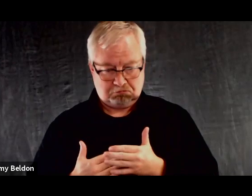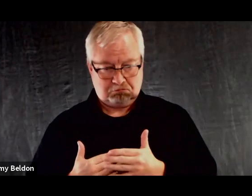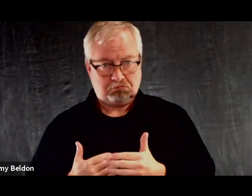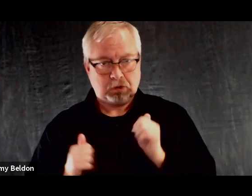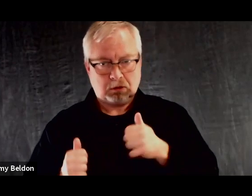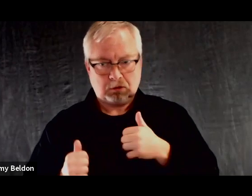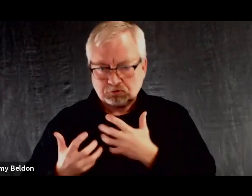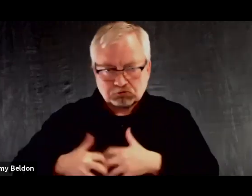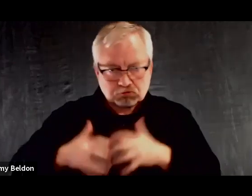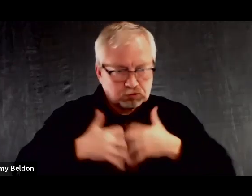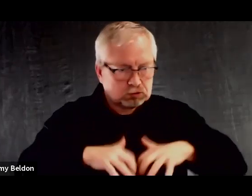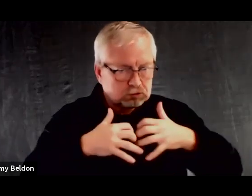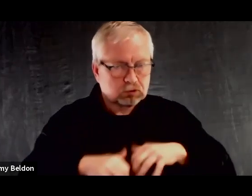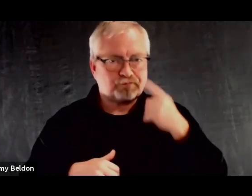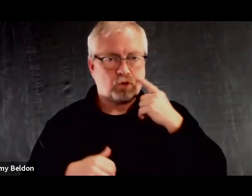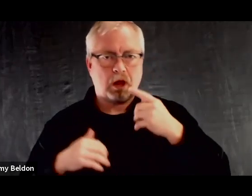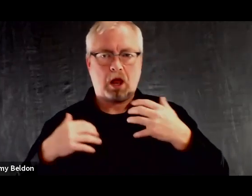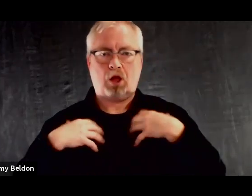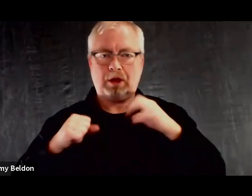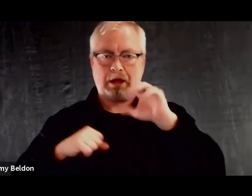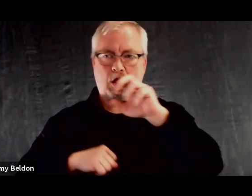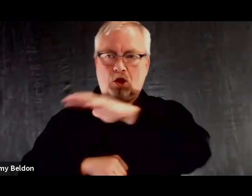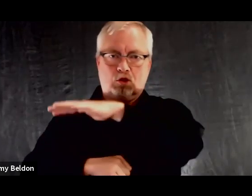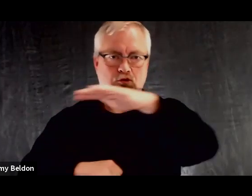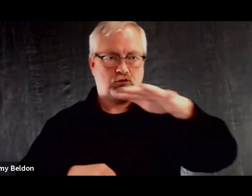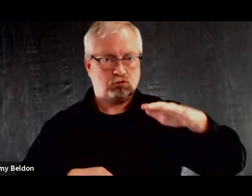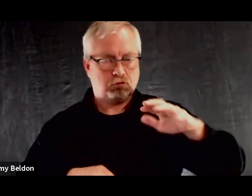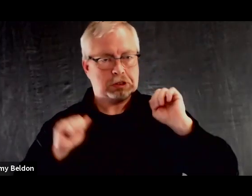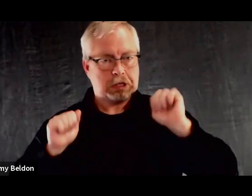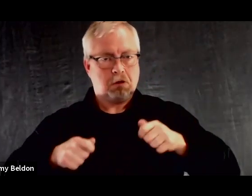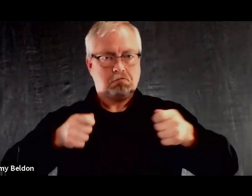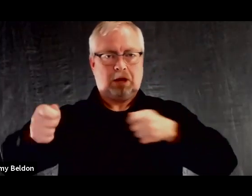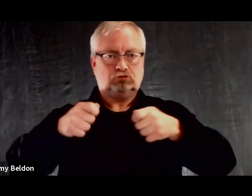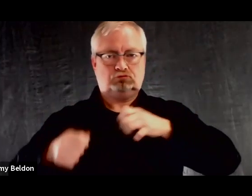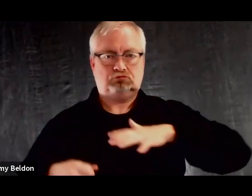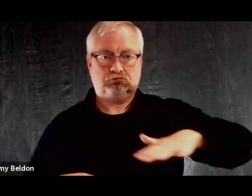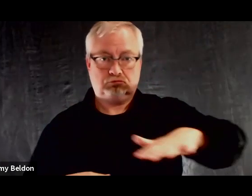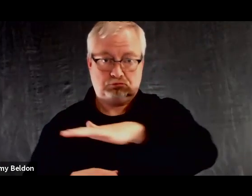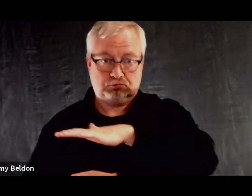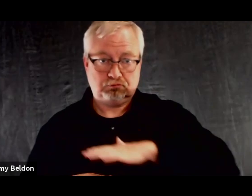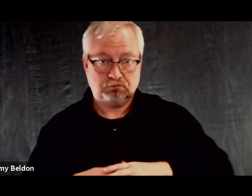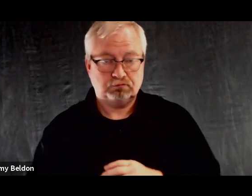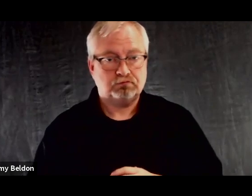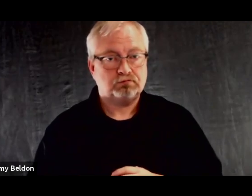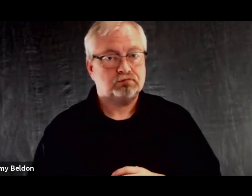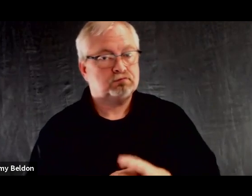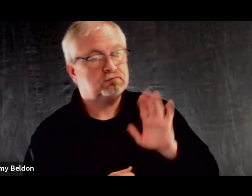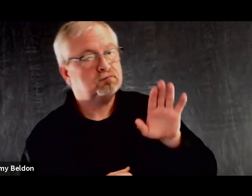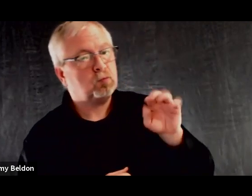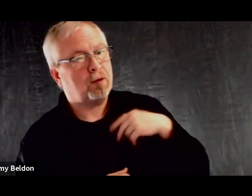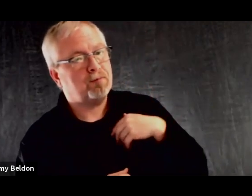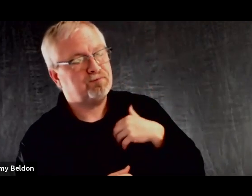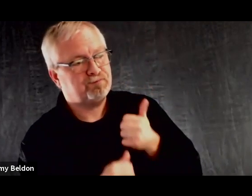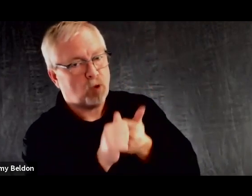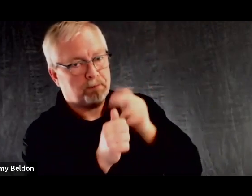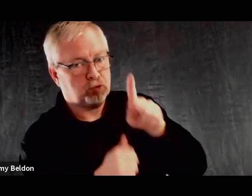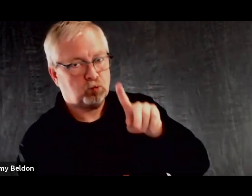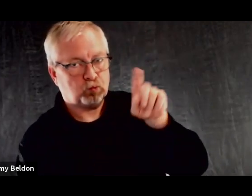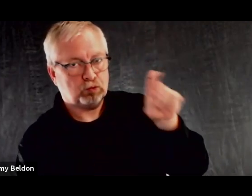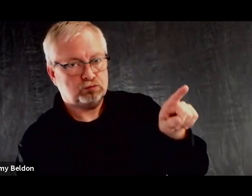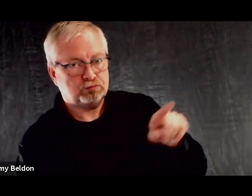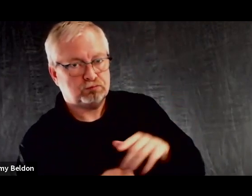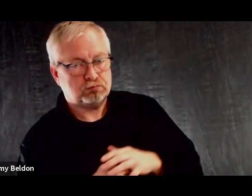happened. My follow-up is just on mask etiquette. I'd like to ask both of you, are you regularly